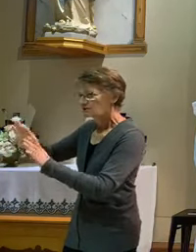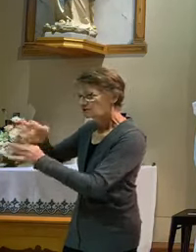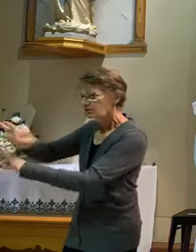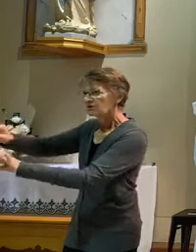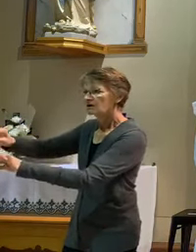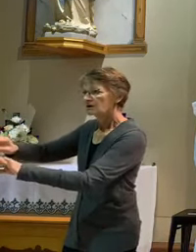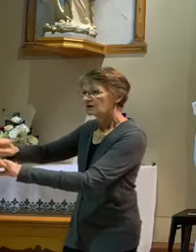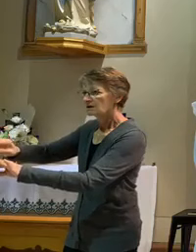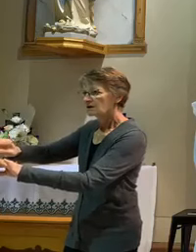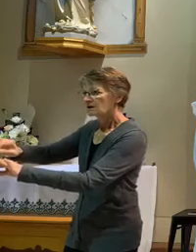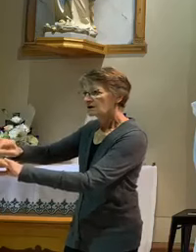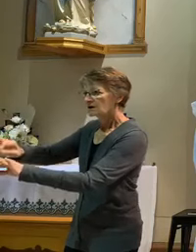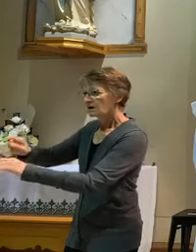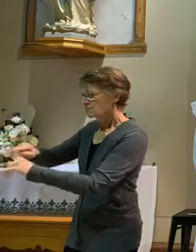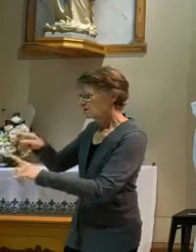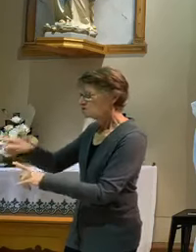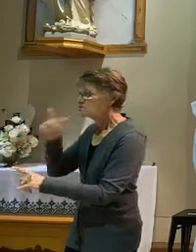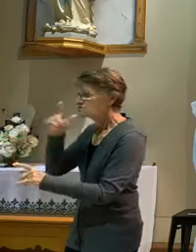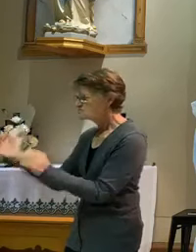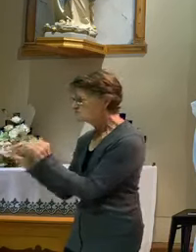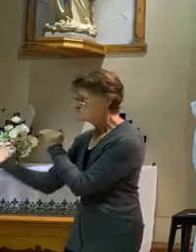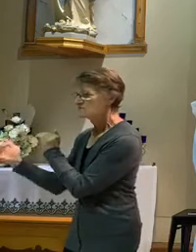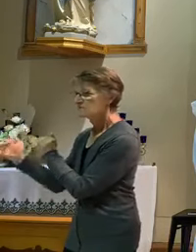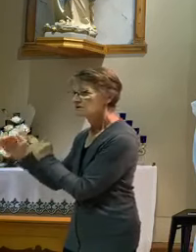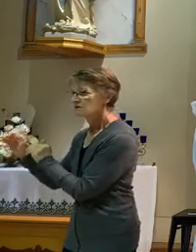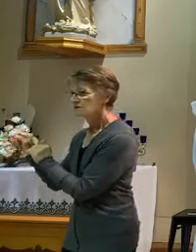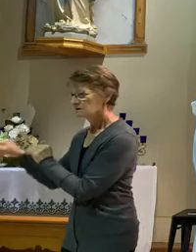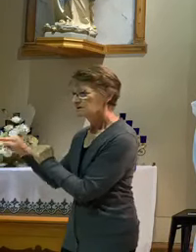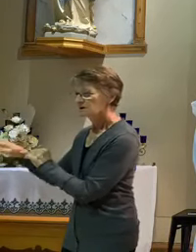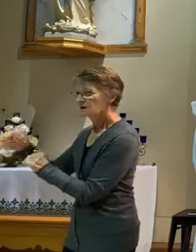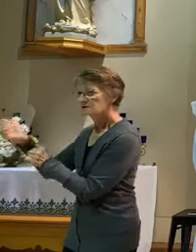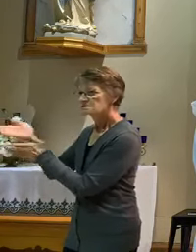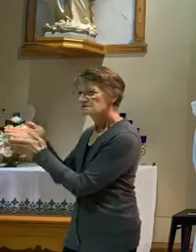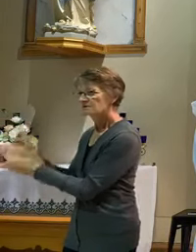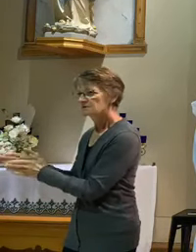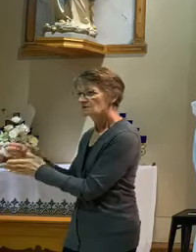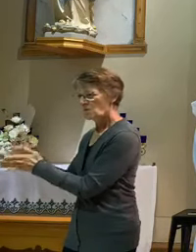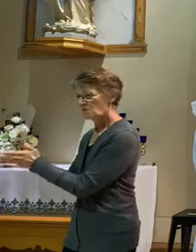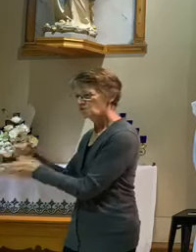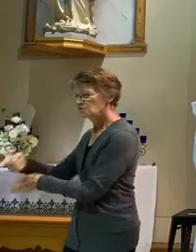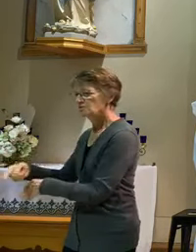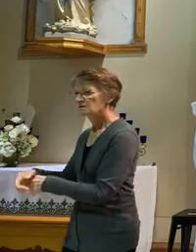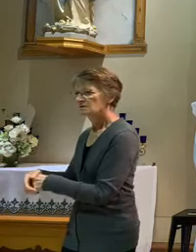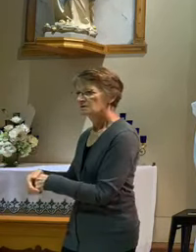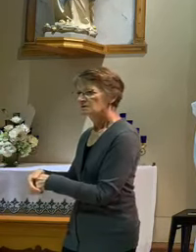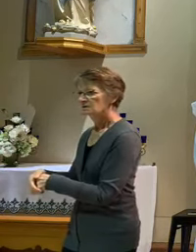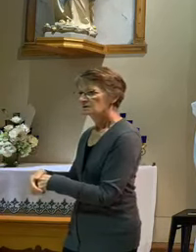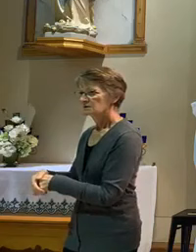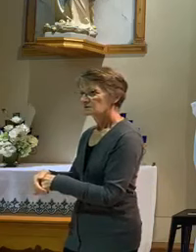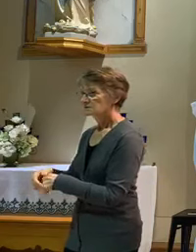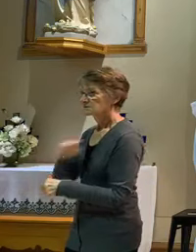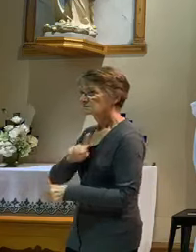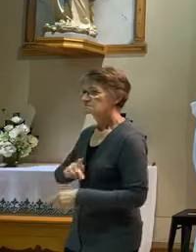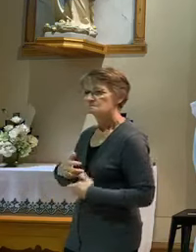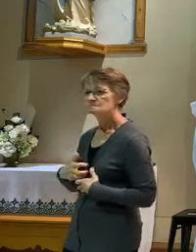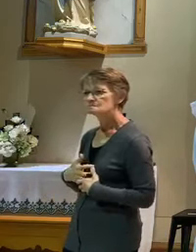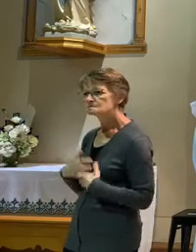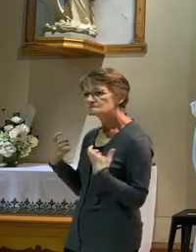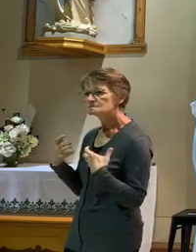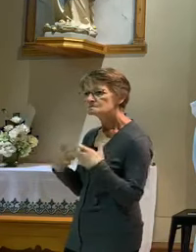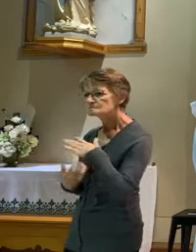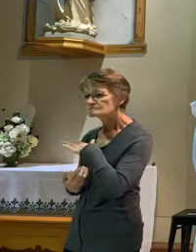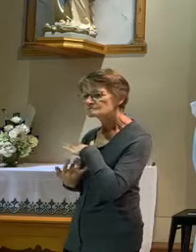have had pity on your fellow servant as I had pity on you?" Then in anger,